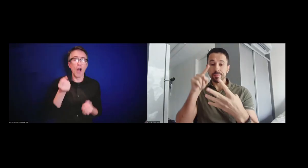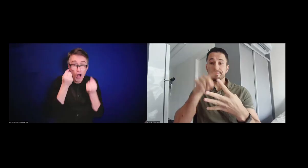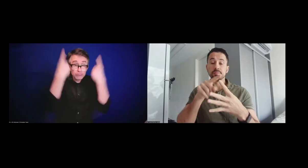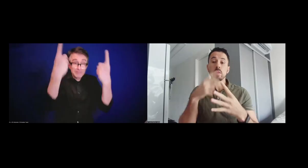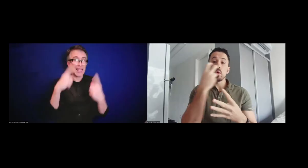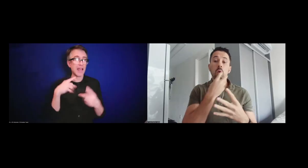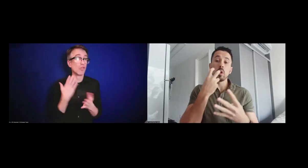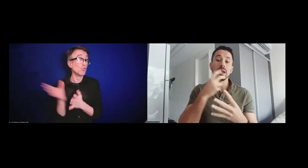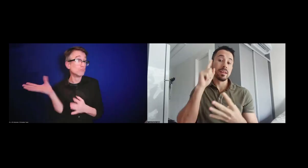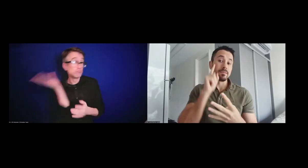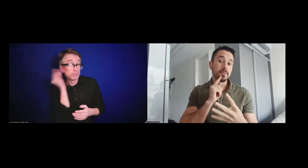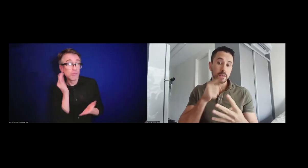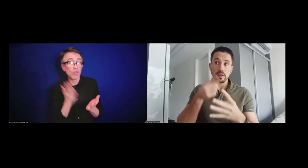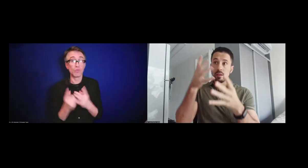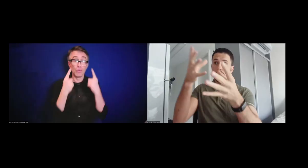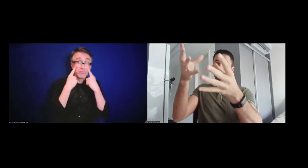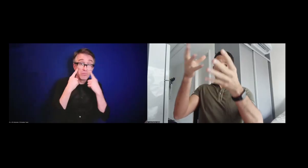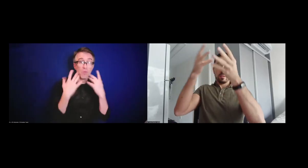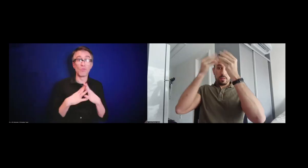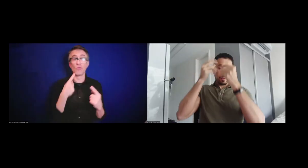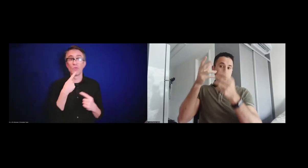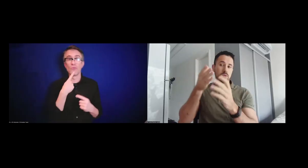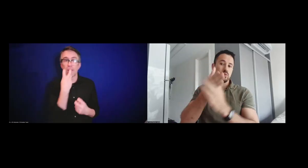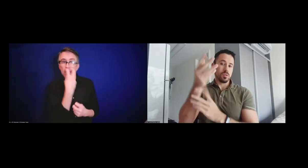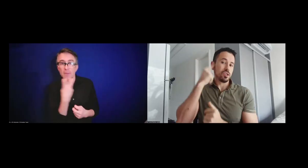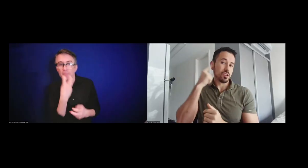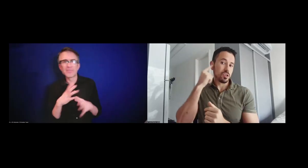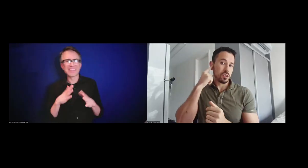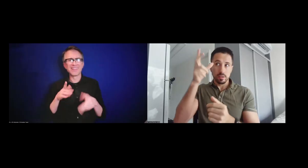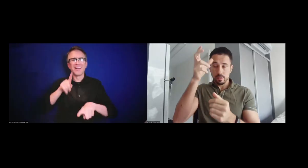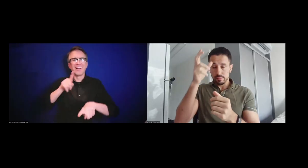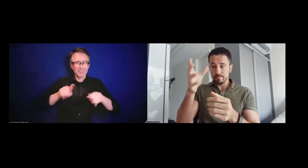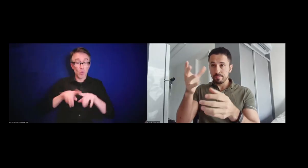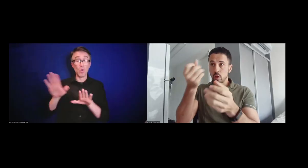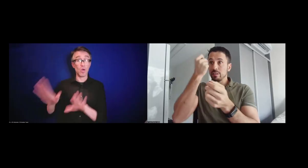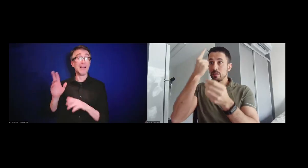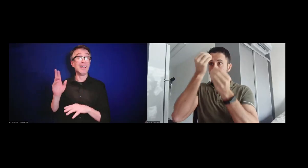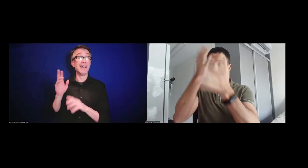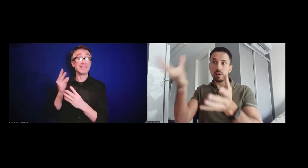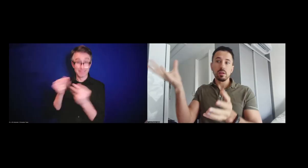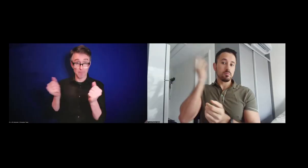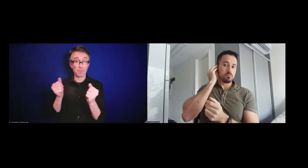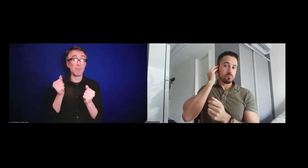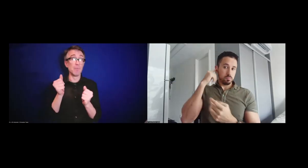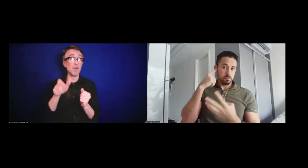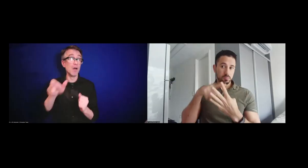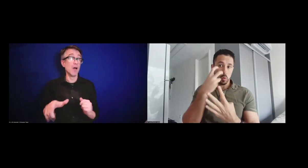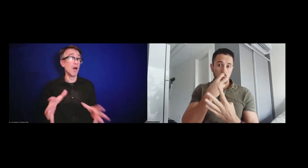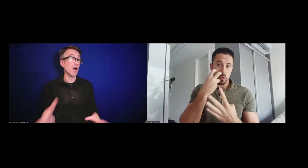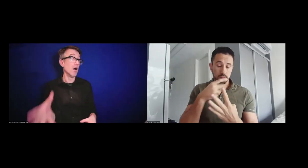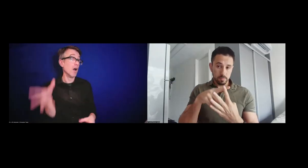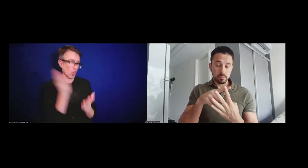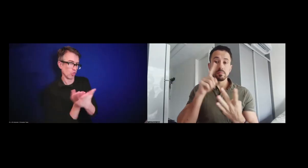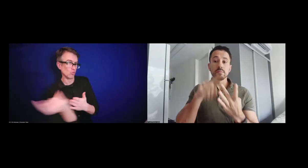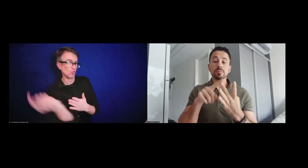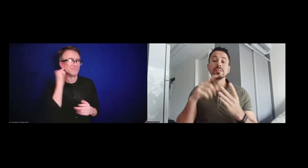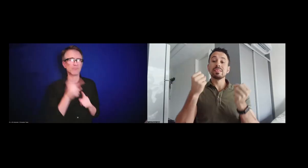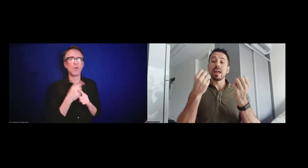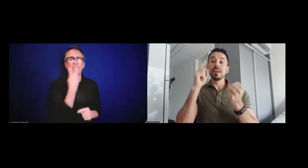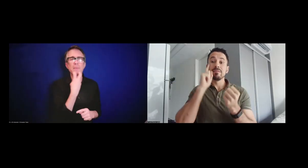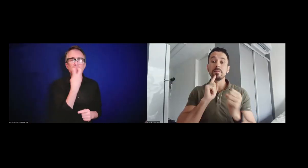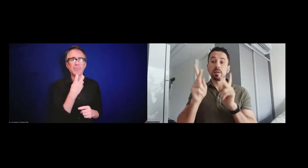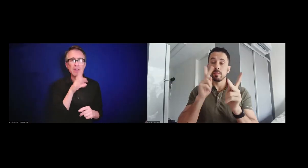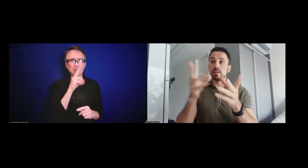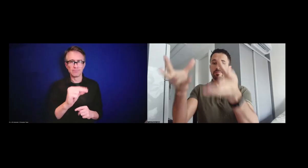essentially 4 categories of deafness. One is someone who could maybe understand information and gain it